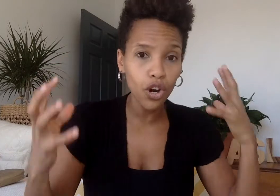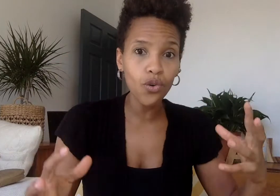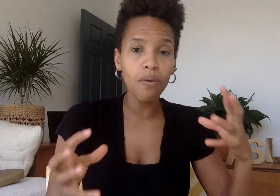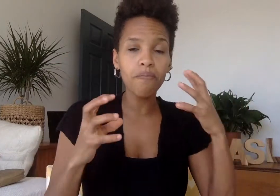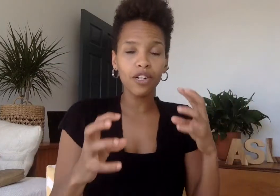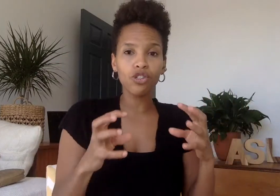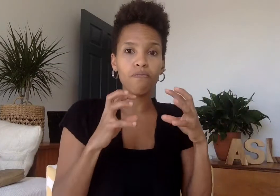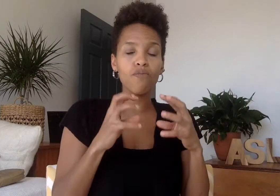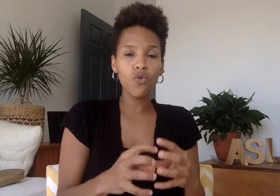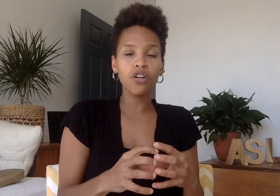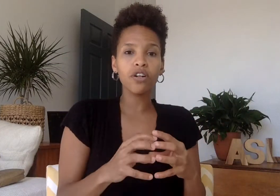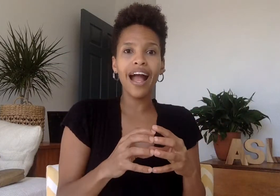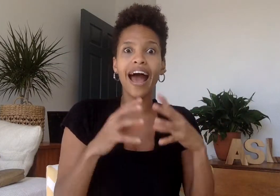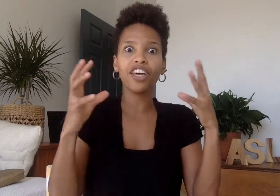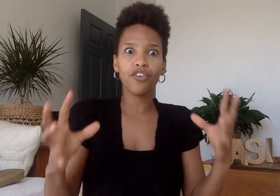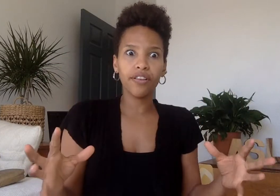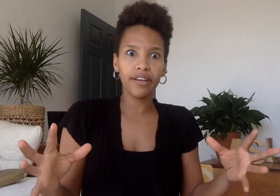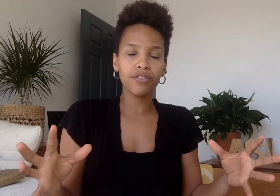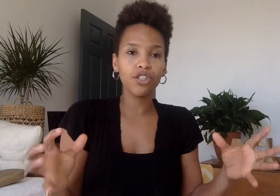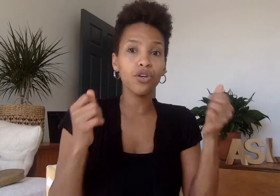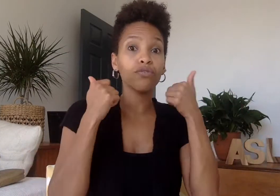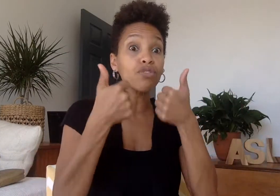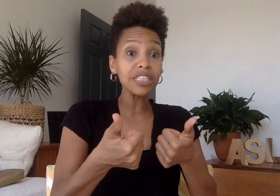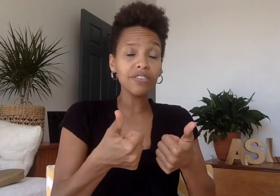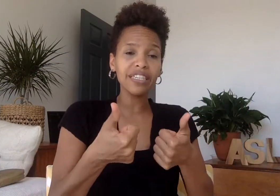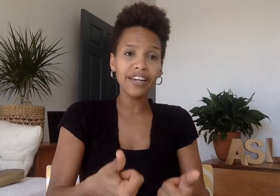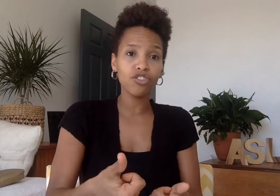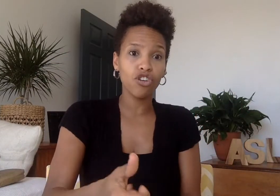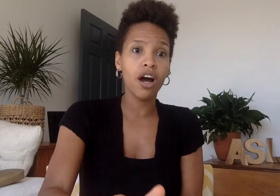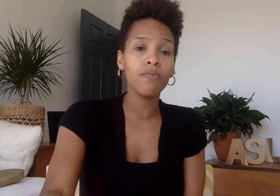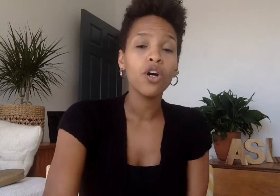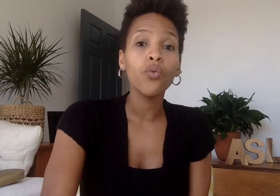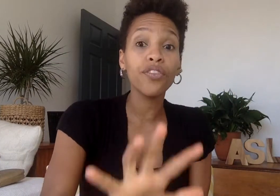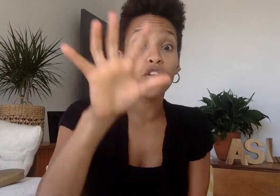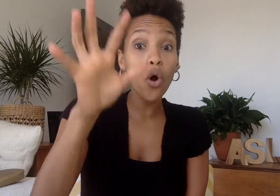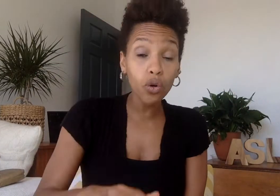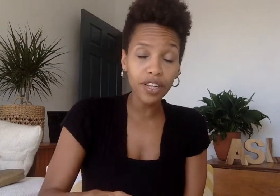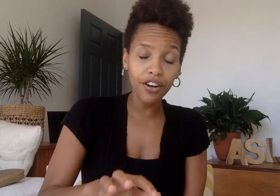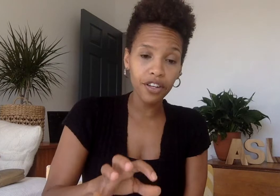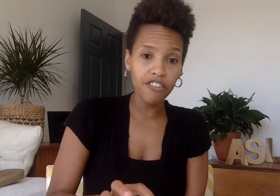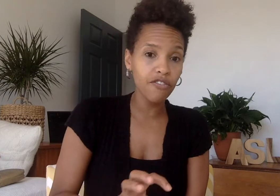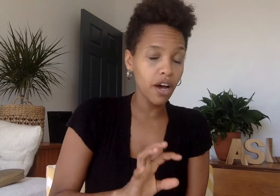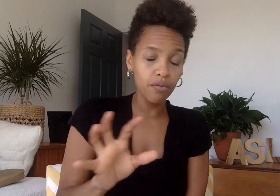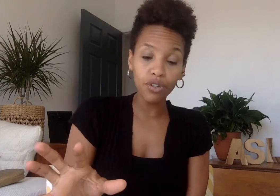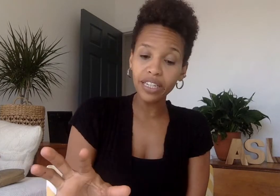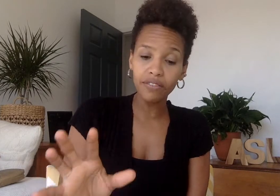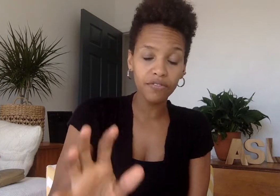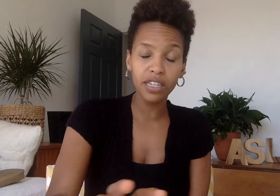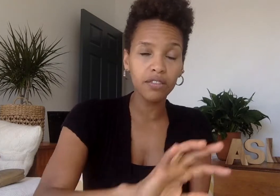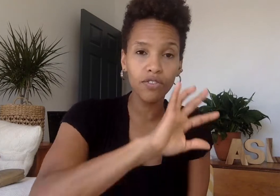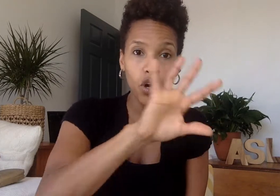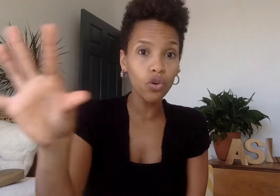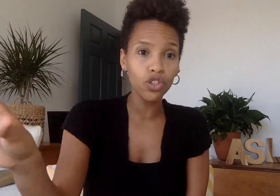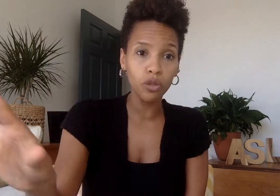so much more accurately. So really, really nice job with the whole narrative, really the whole group.